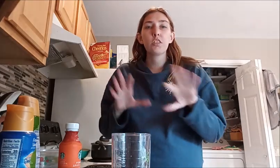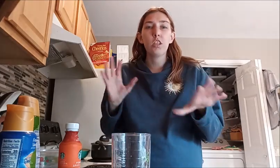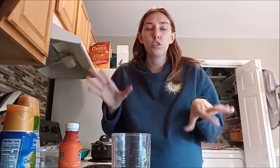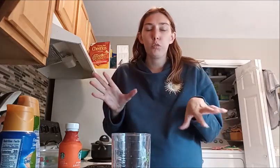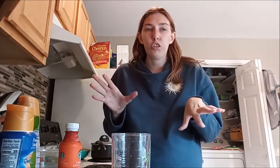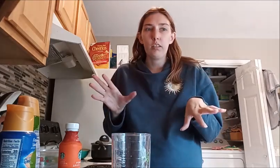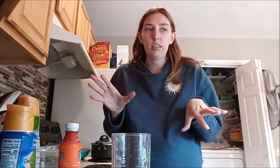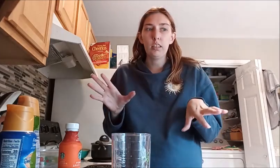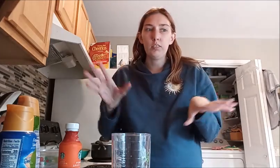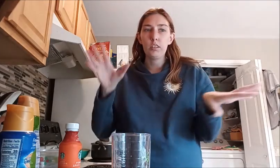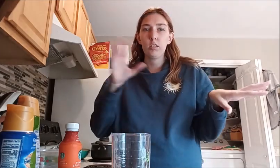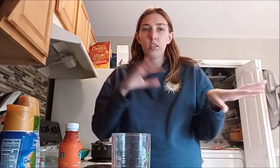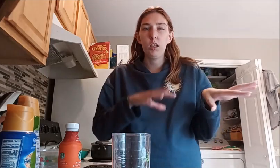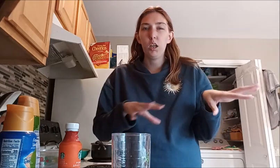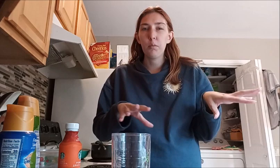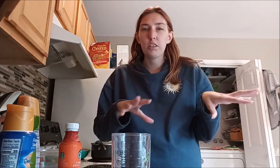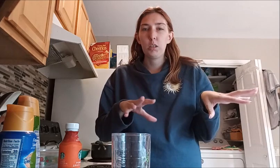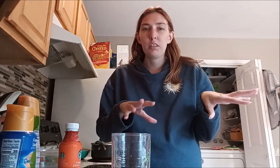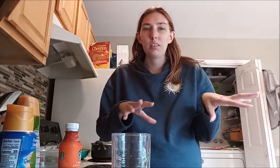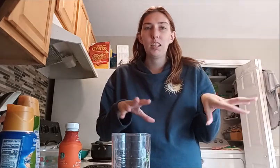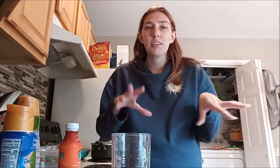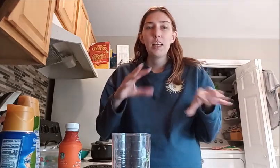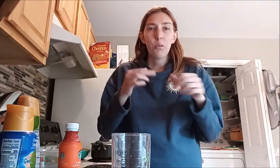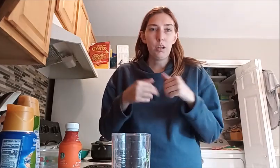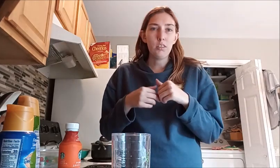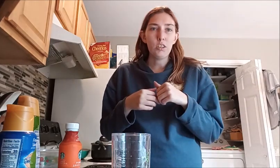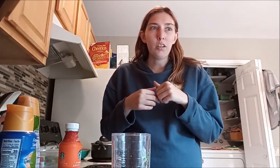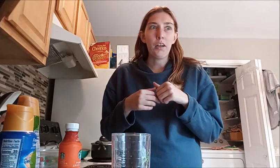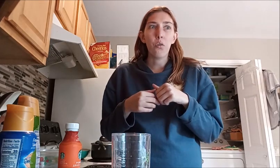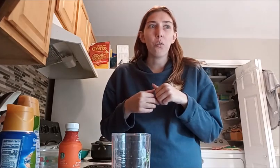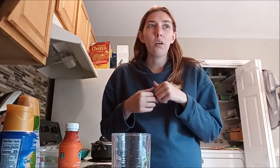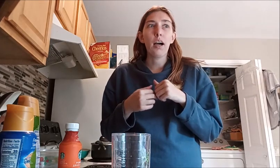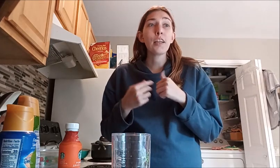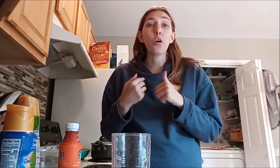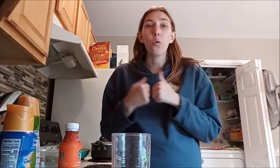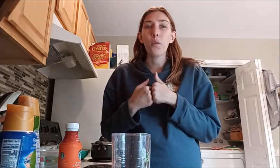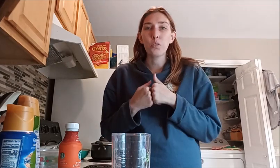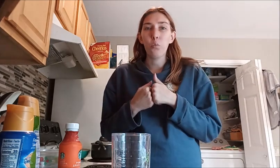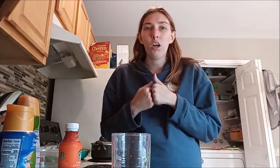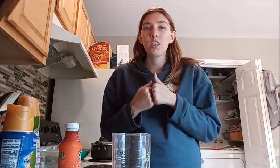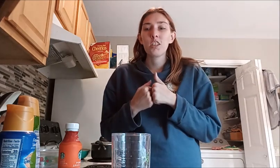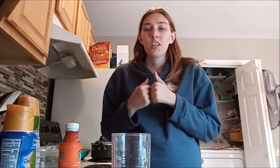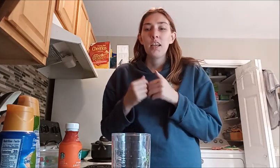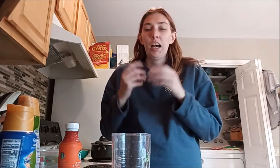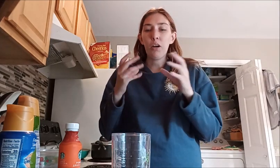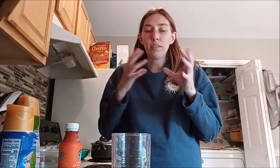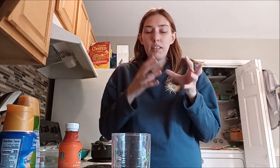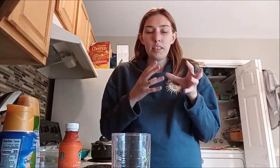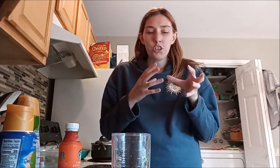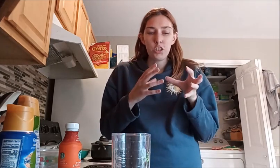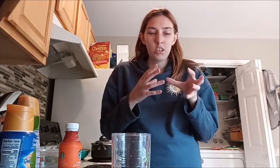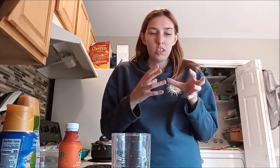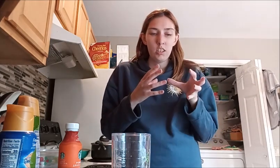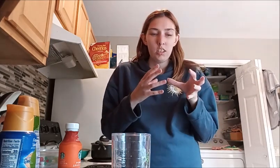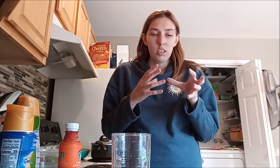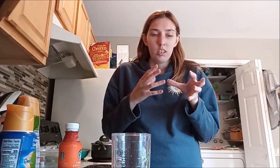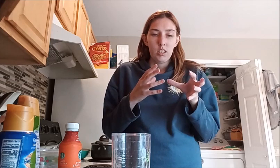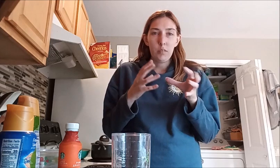not super crowded, like if it's calm at Starbucks and stuff, what I'll do, I always watch how each